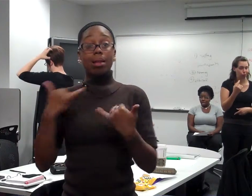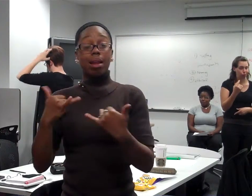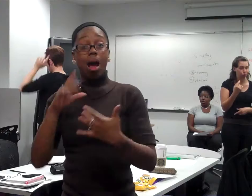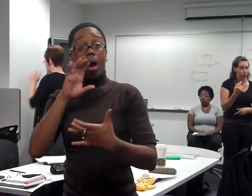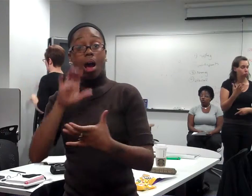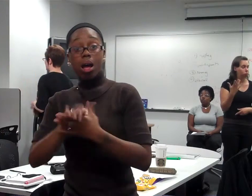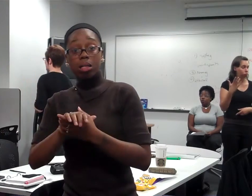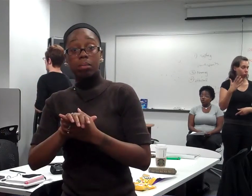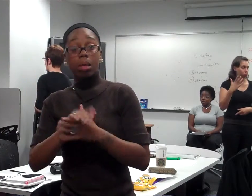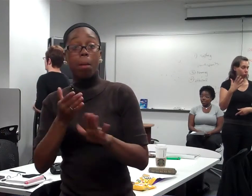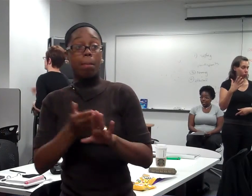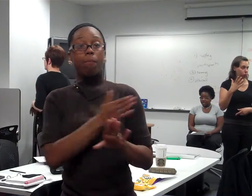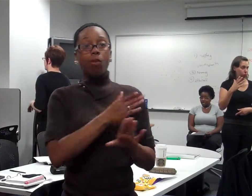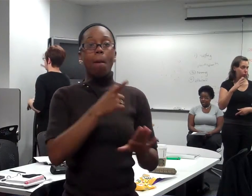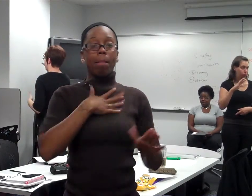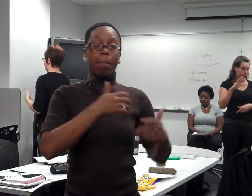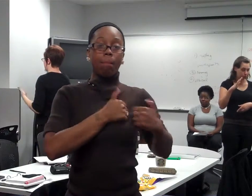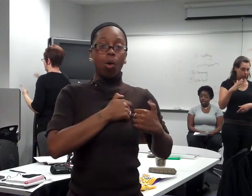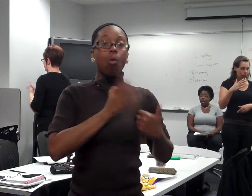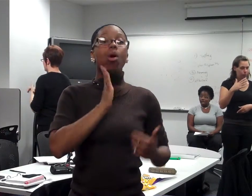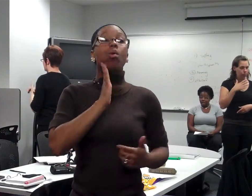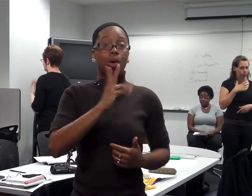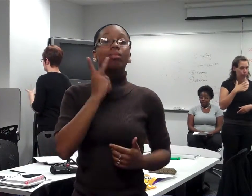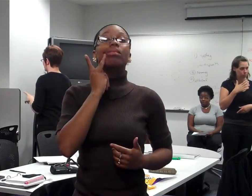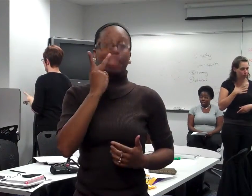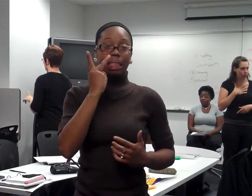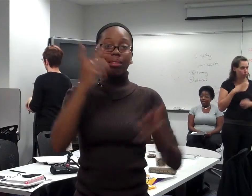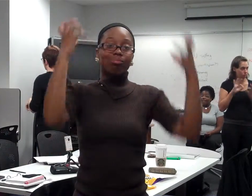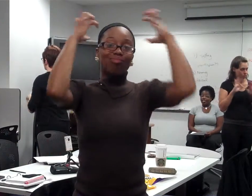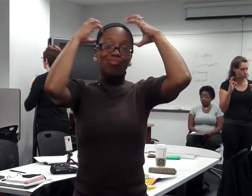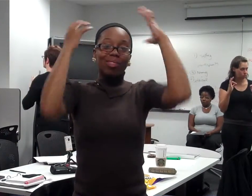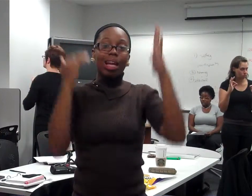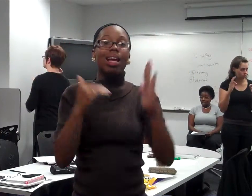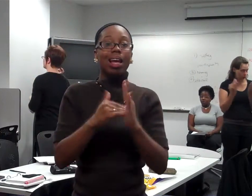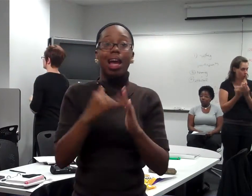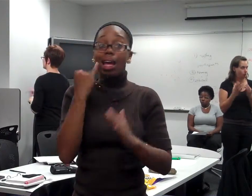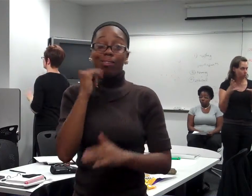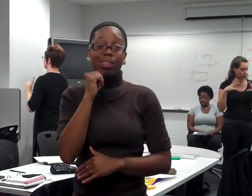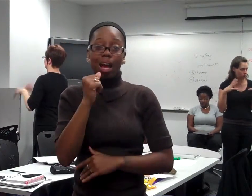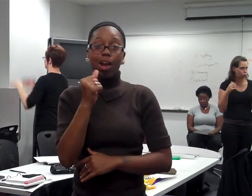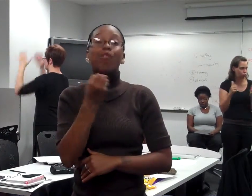time, we will be seeing Disney again, if not several times. We will be going.